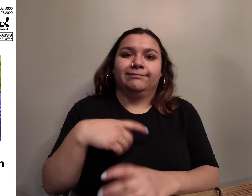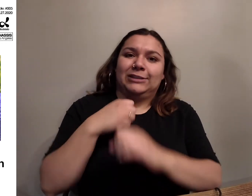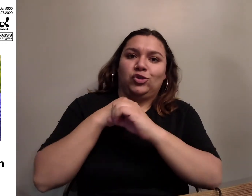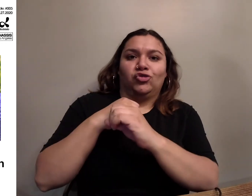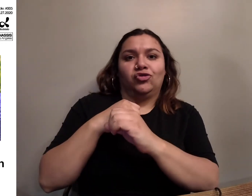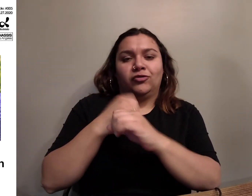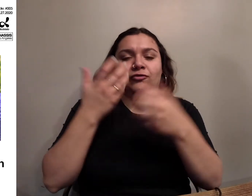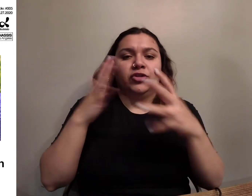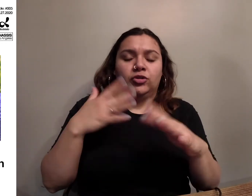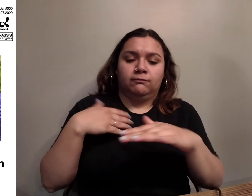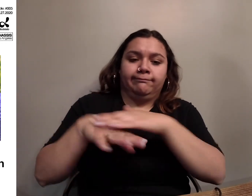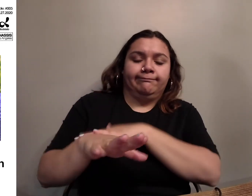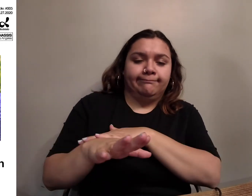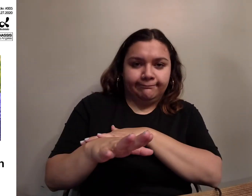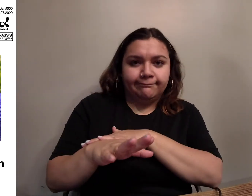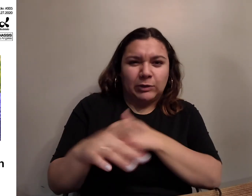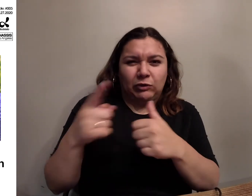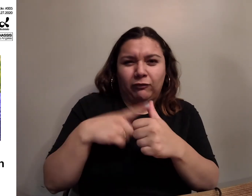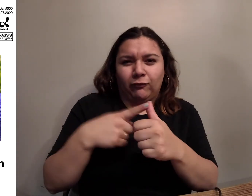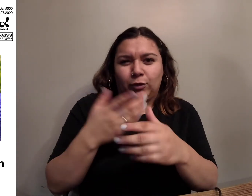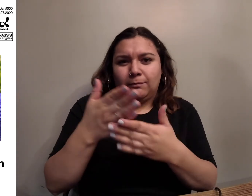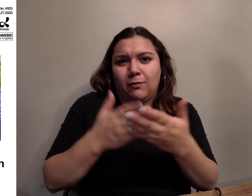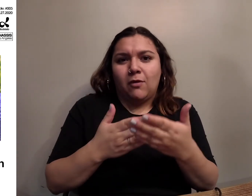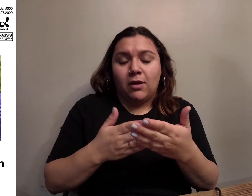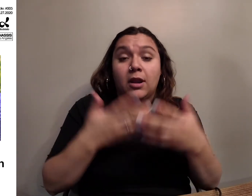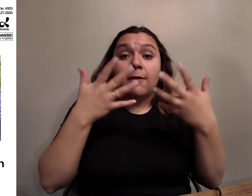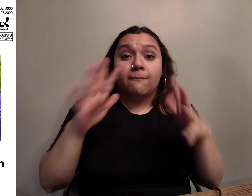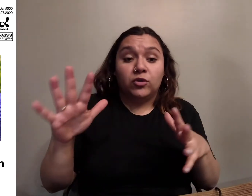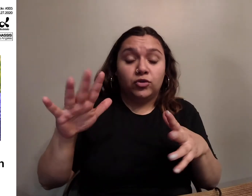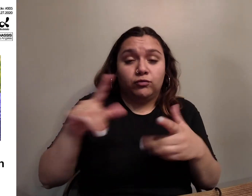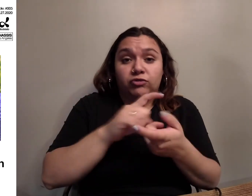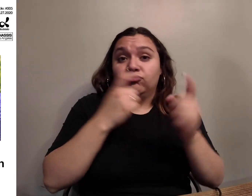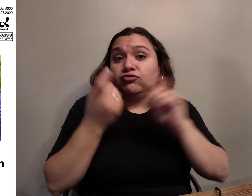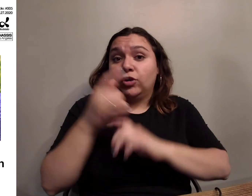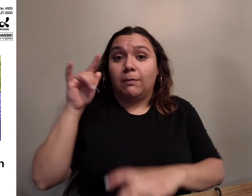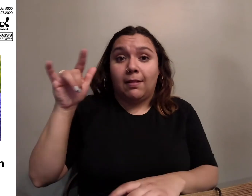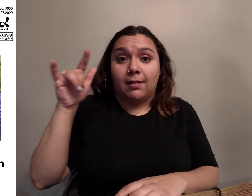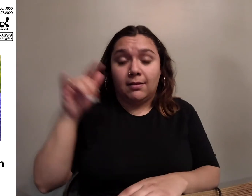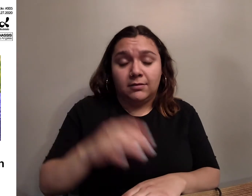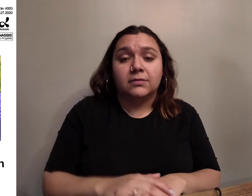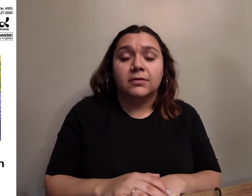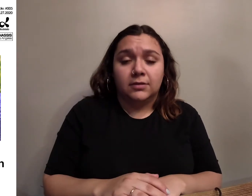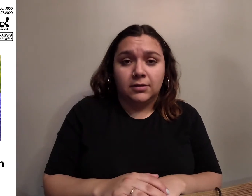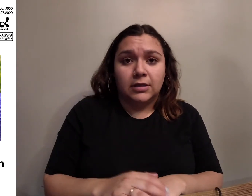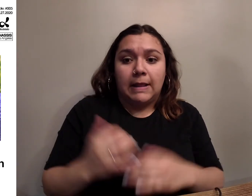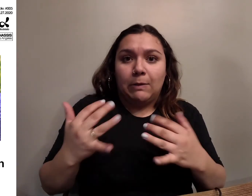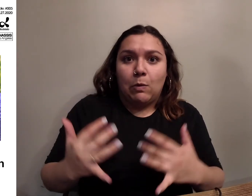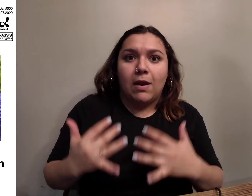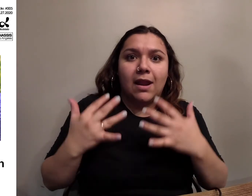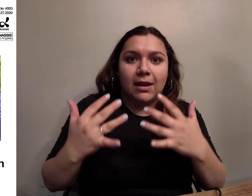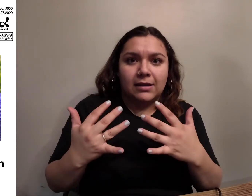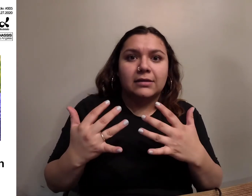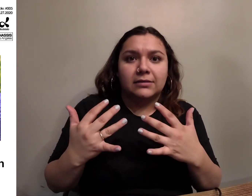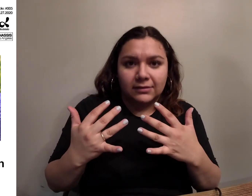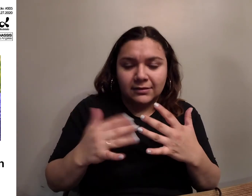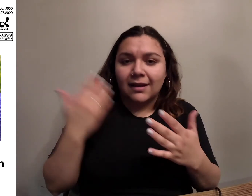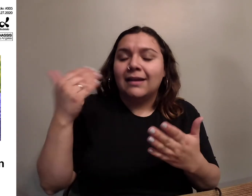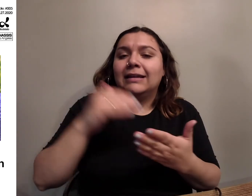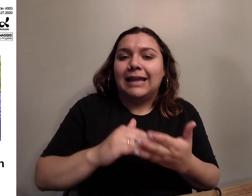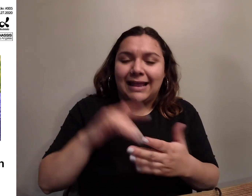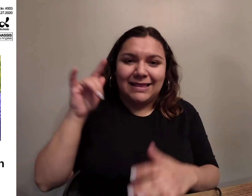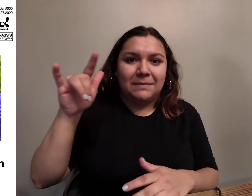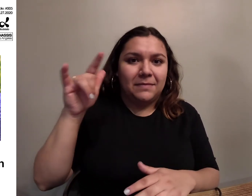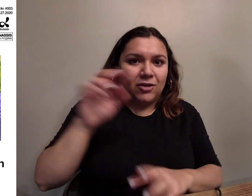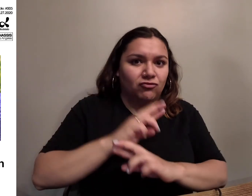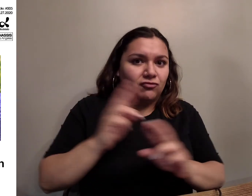security before, being allowed on the plane. When we changed planes in Istanbul, they were waiting for us as we exited the plane once